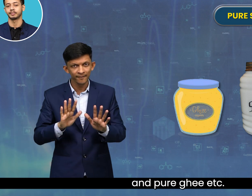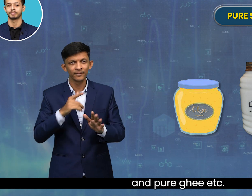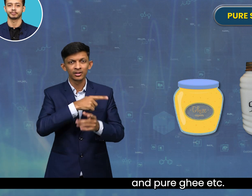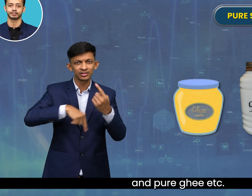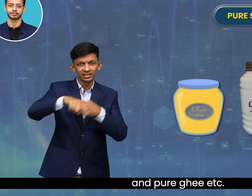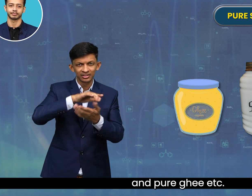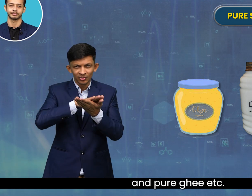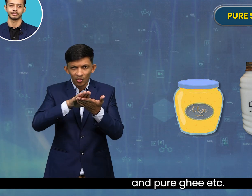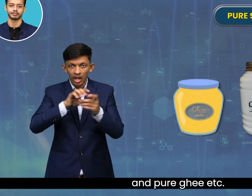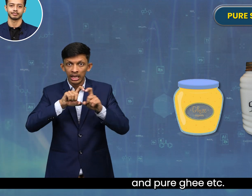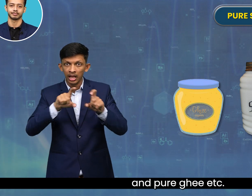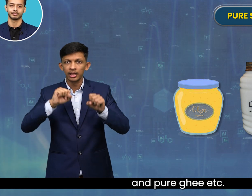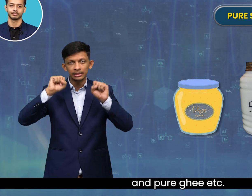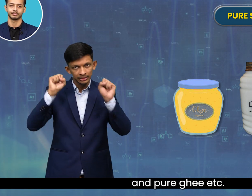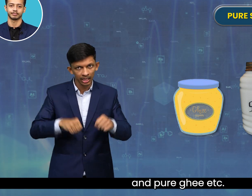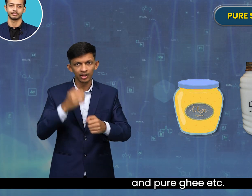etc.